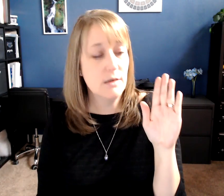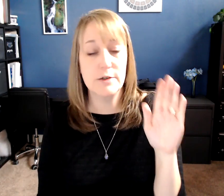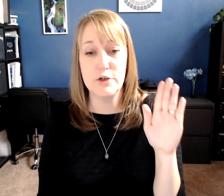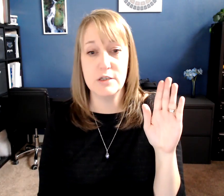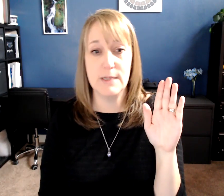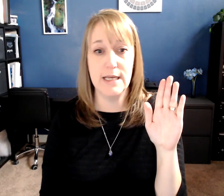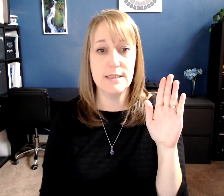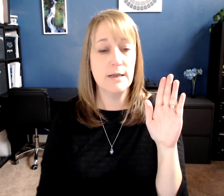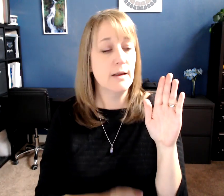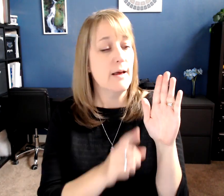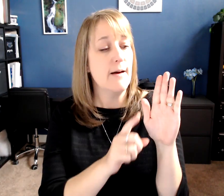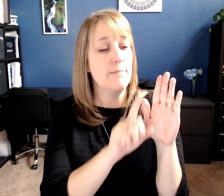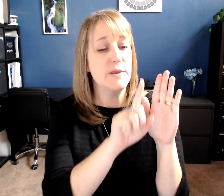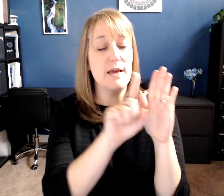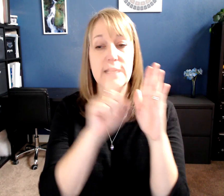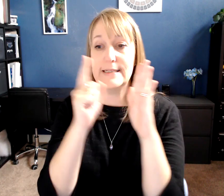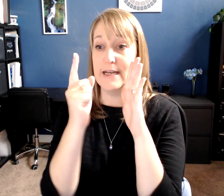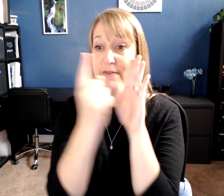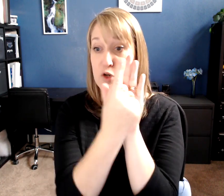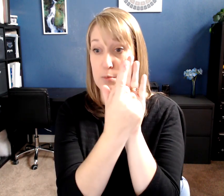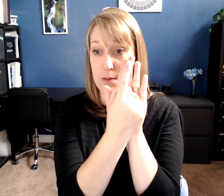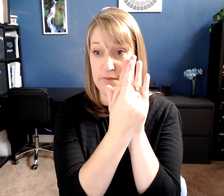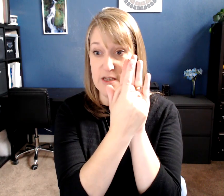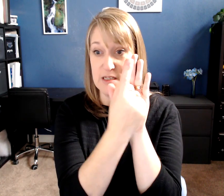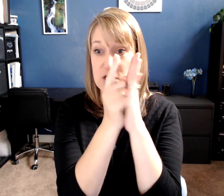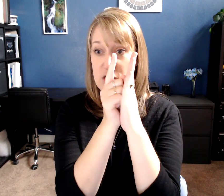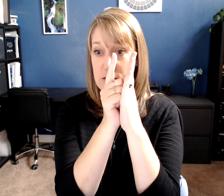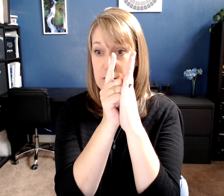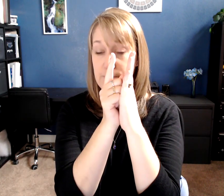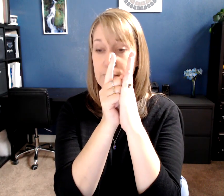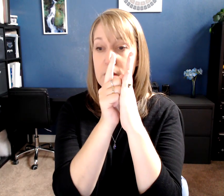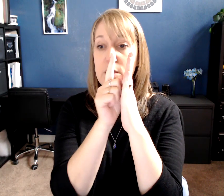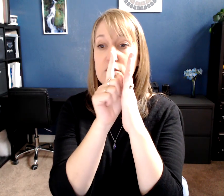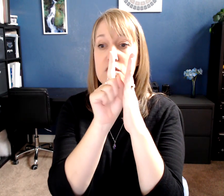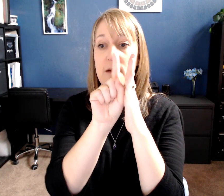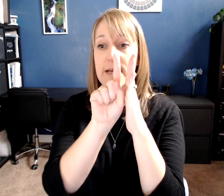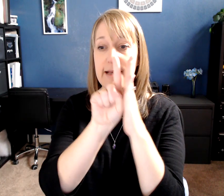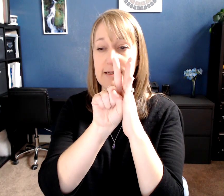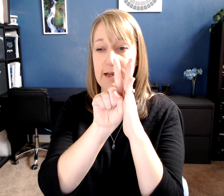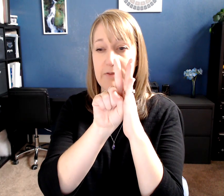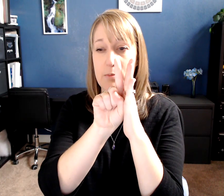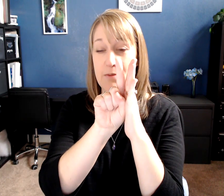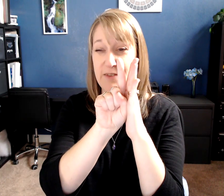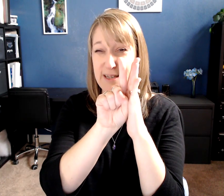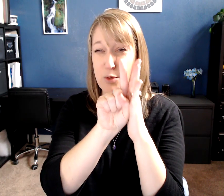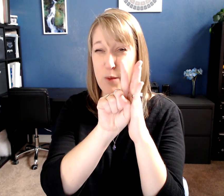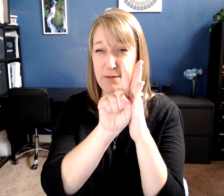on your non-dominant hand. But then instead of having your palms facing each other, your dominant hand is going to have the palm facing away from